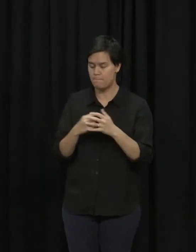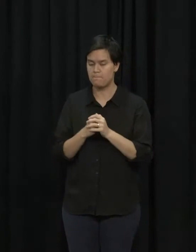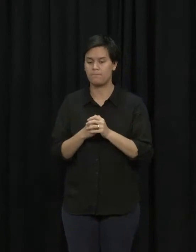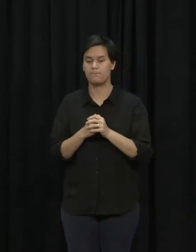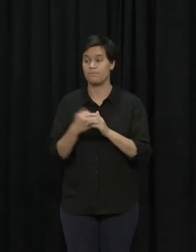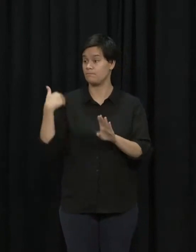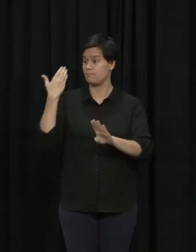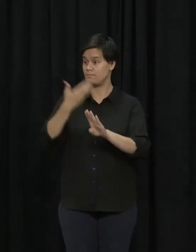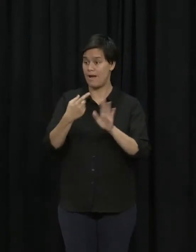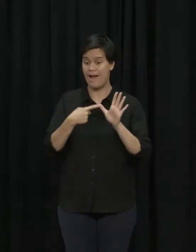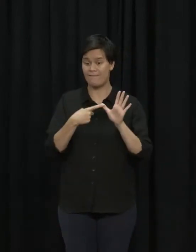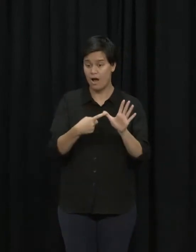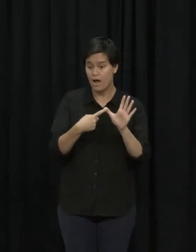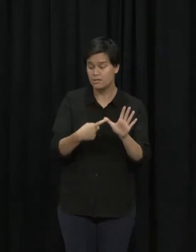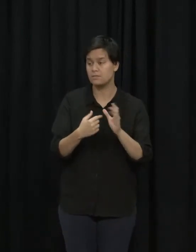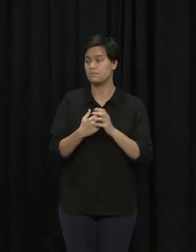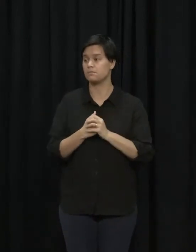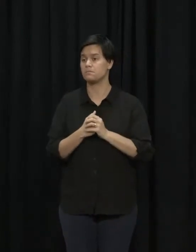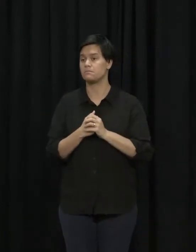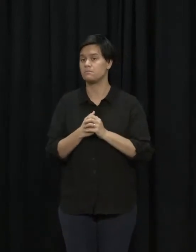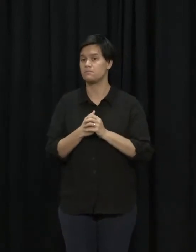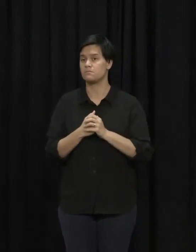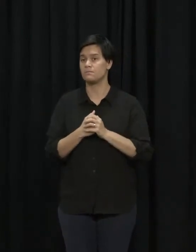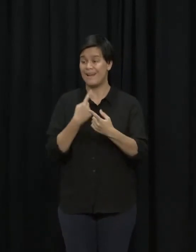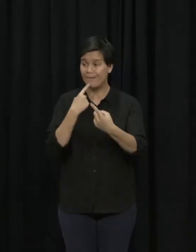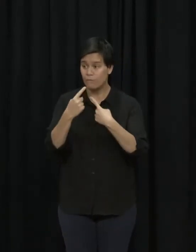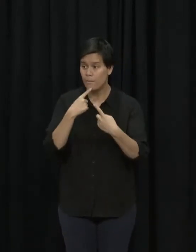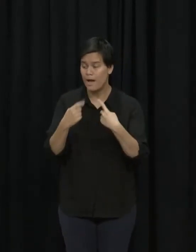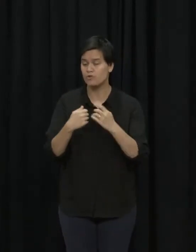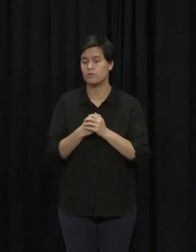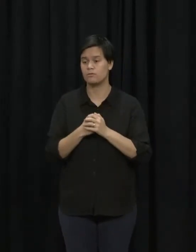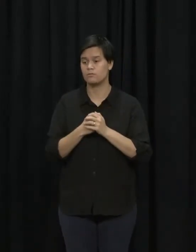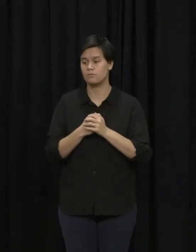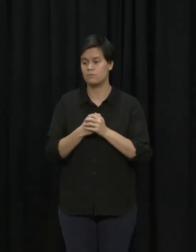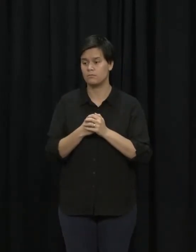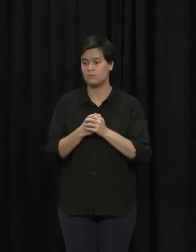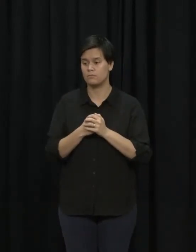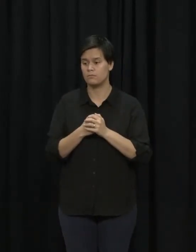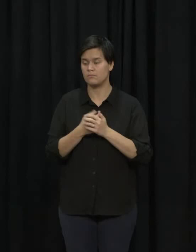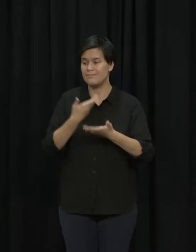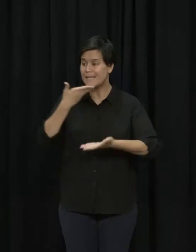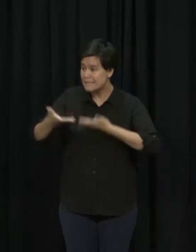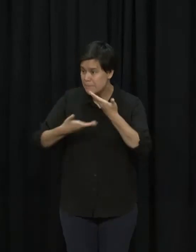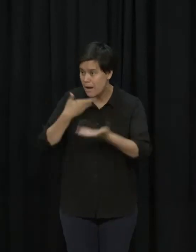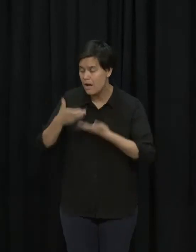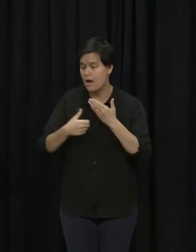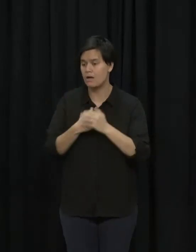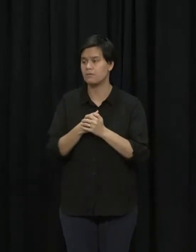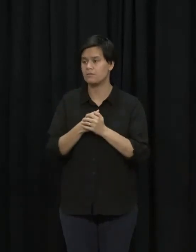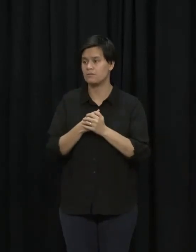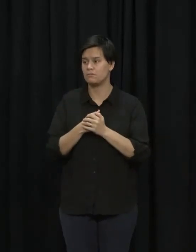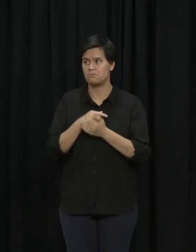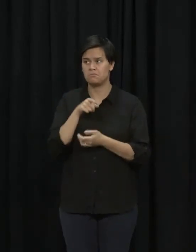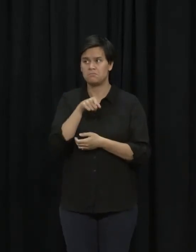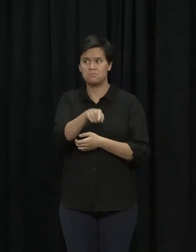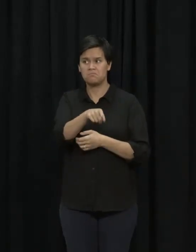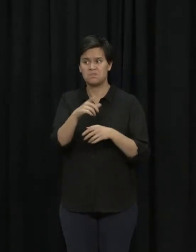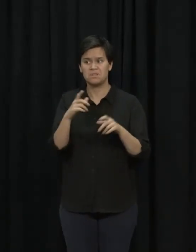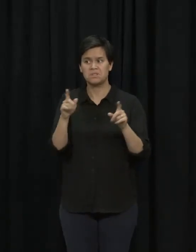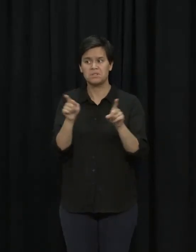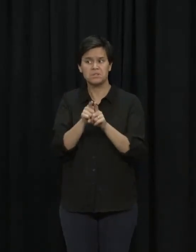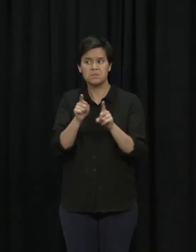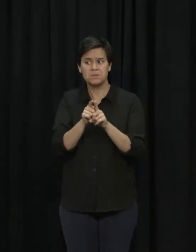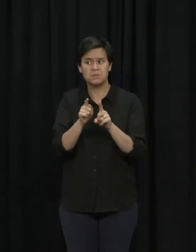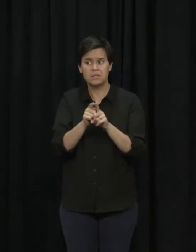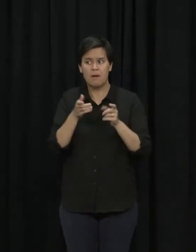we've given in this level 3 for the way people behave if they've been to Auckland is actually no different than we have the entire way